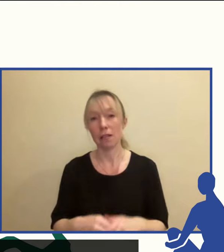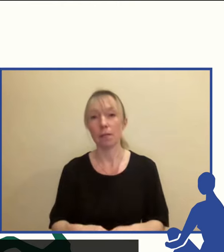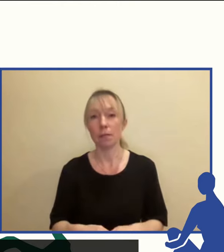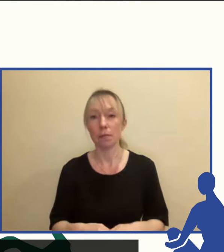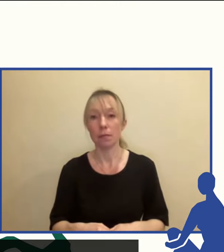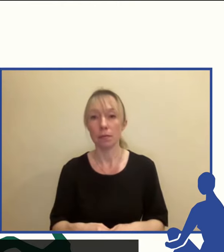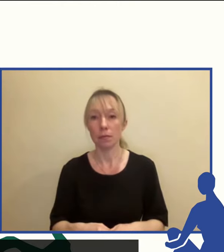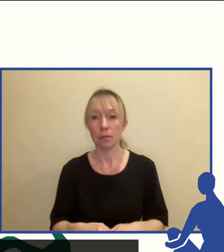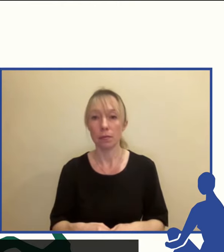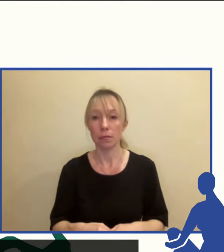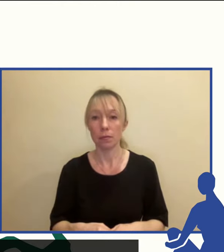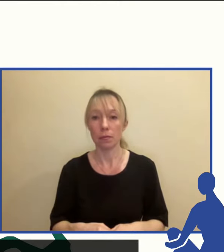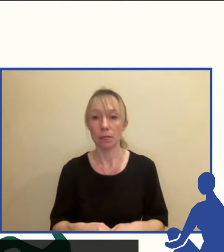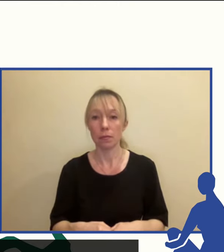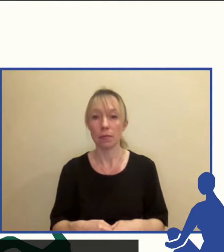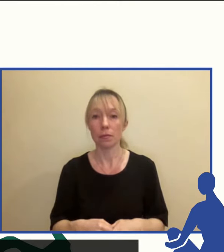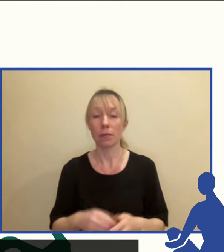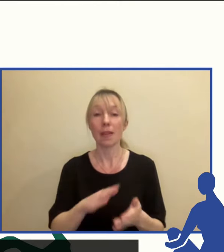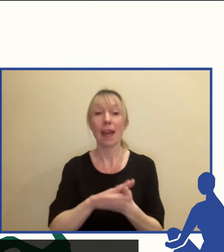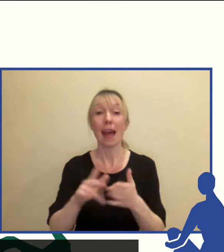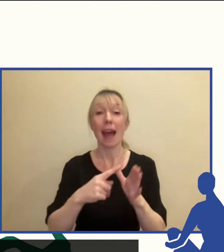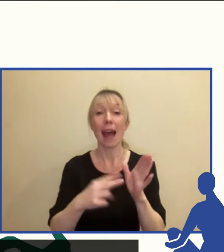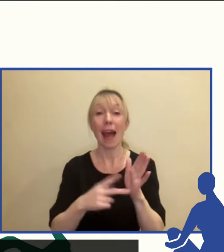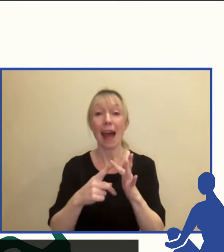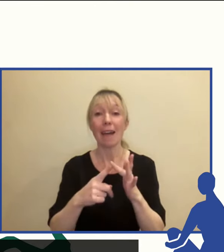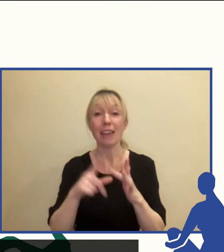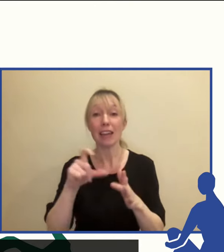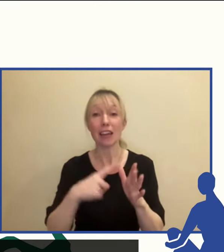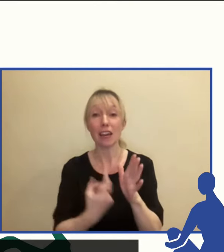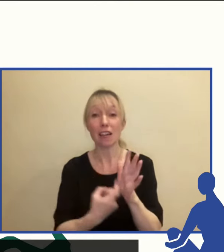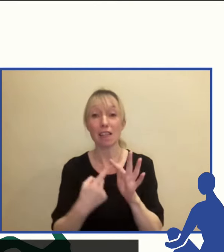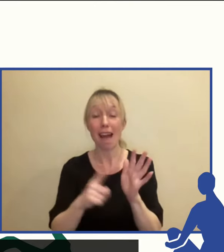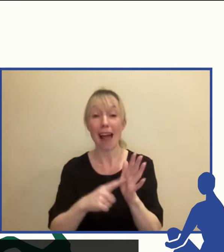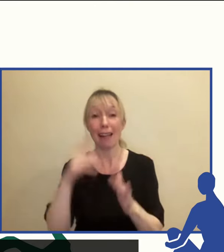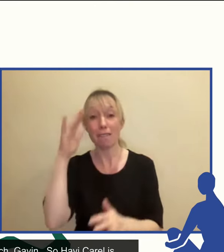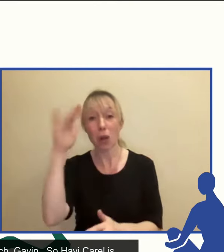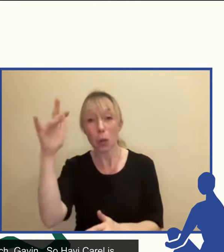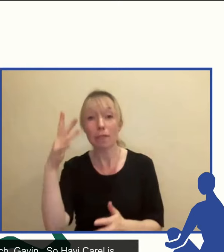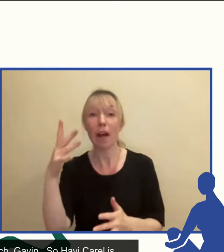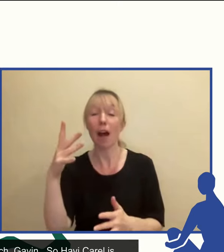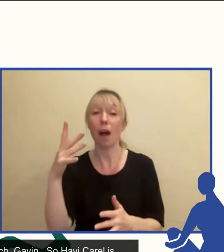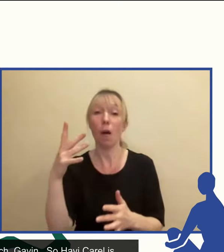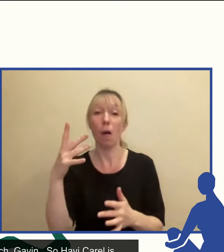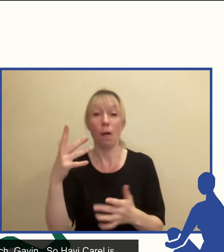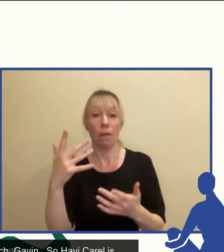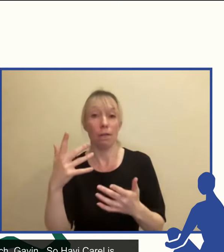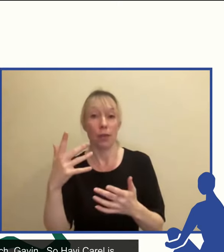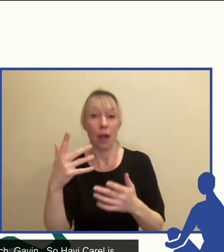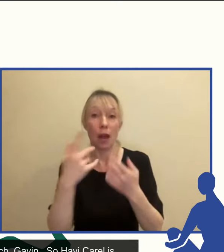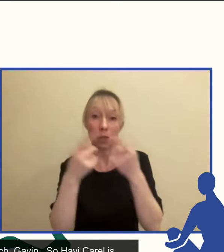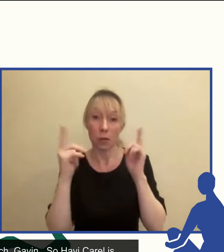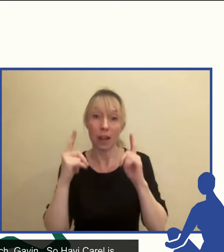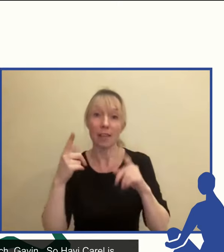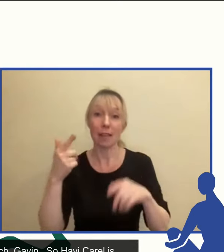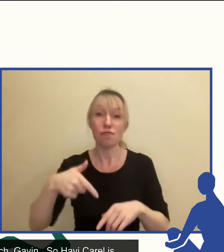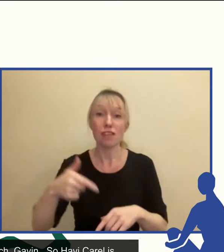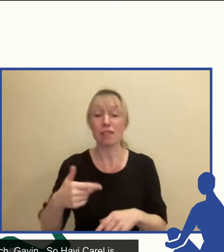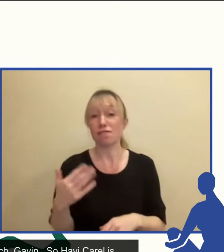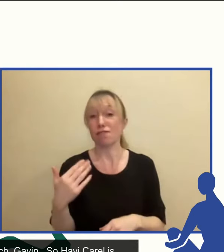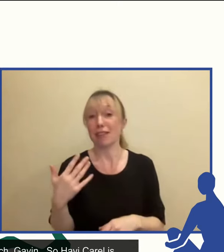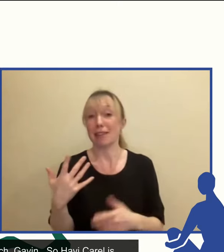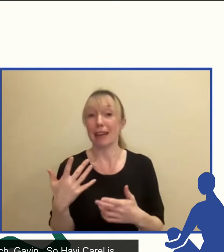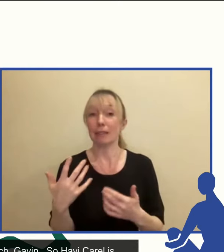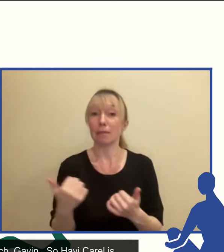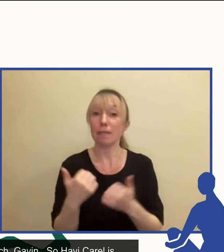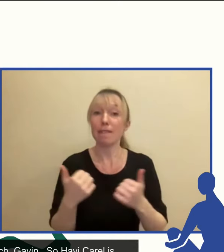So Havi Carel is a professor of philosophy at the University of Bristol, and she recently completed a Wellcome Trust Senior Investigator Award